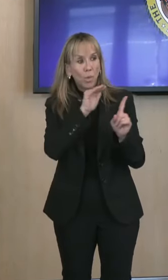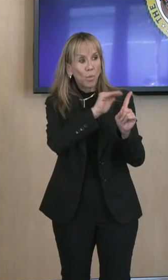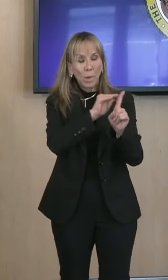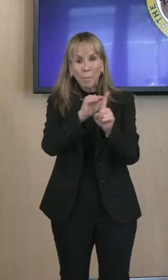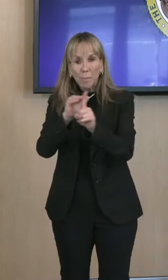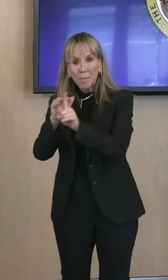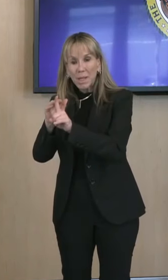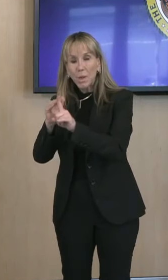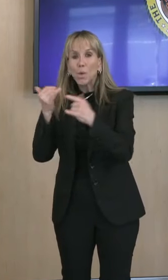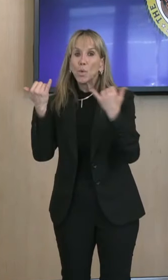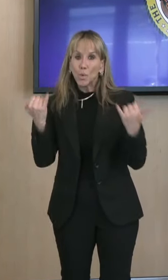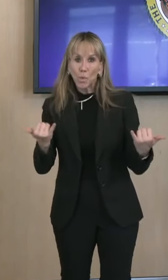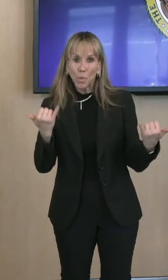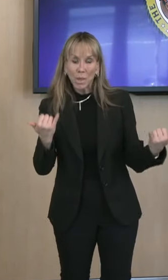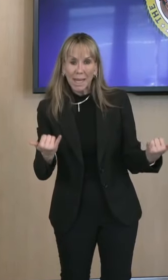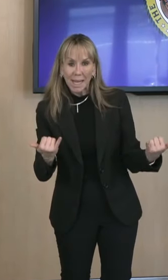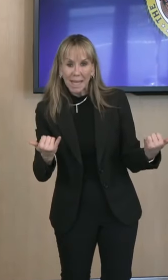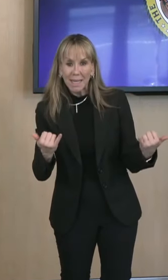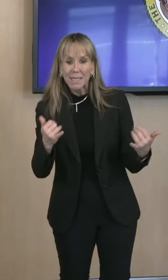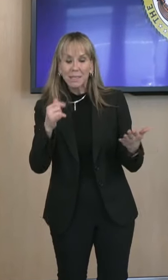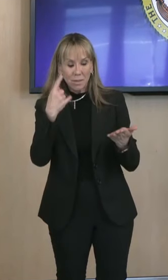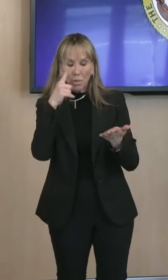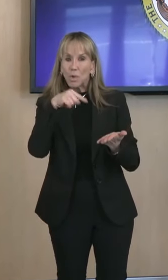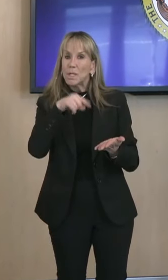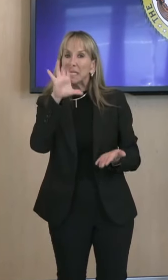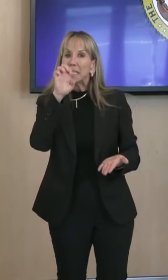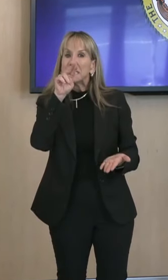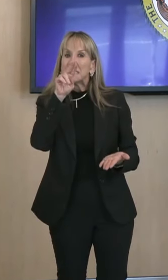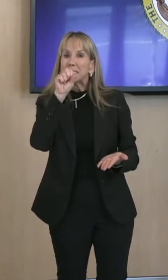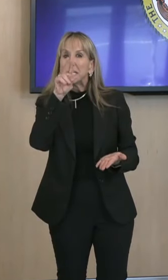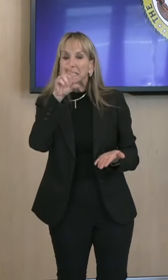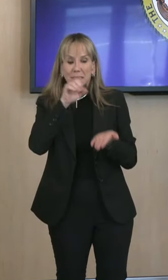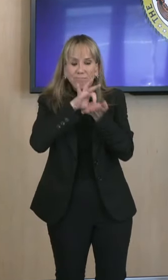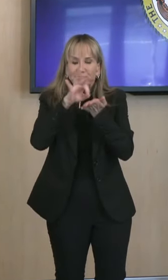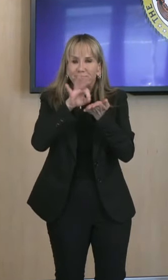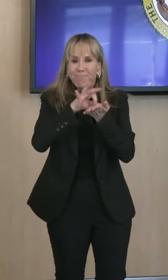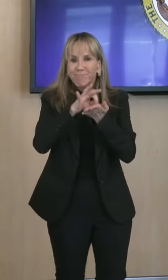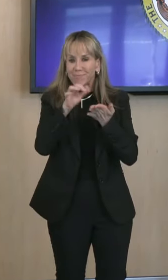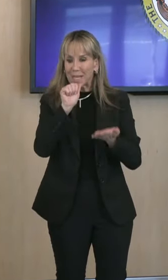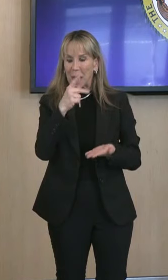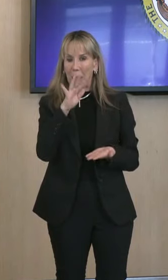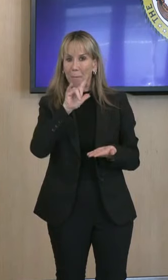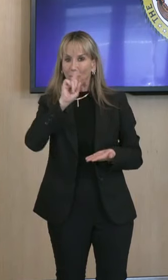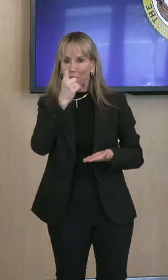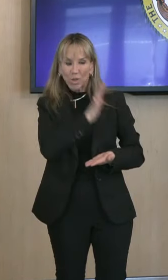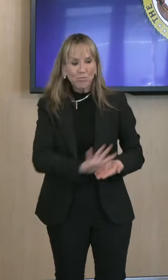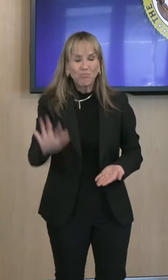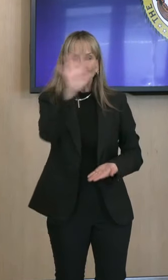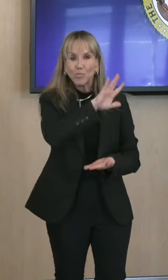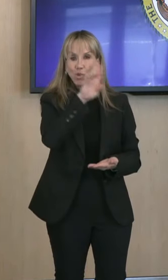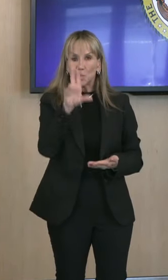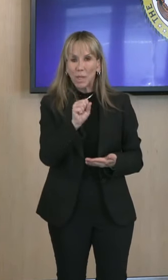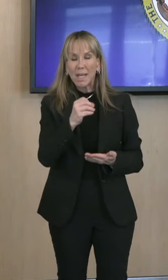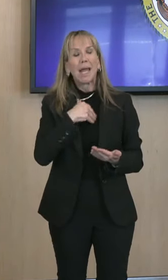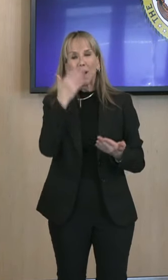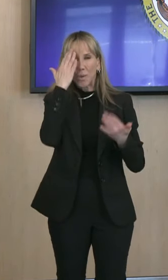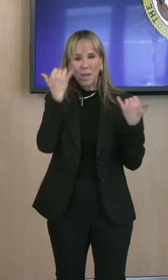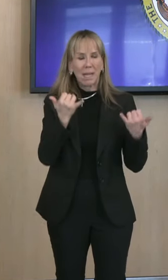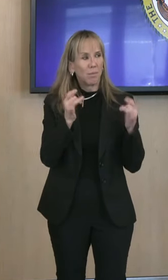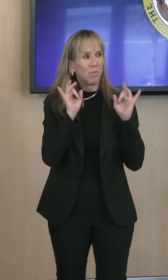everybody that today is Census Day, April 1st, across the United States. And even during a crisis like this,